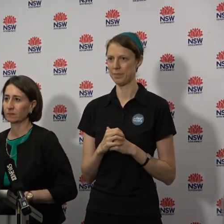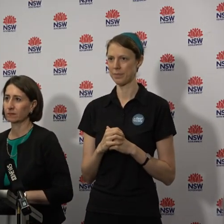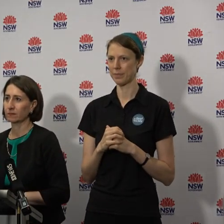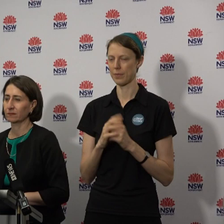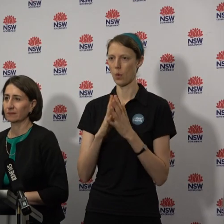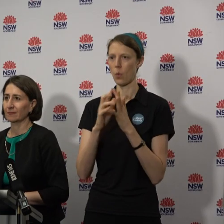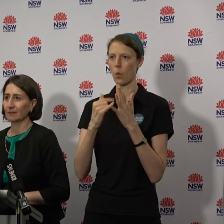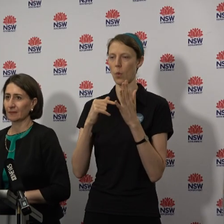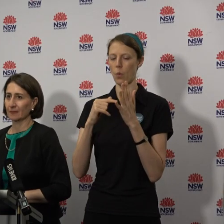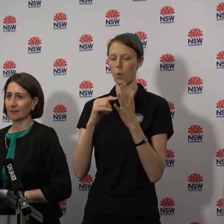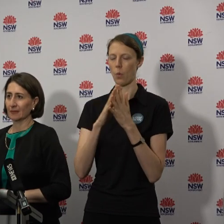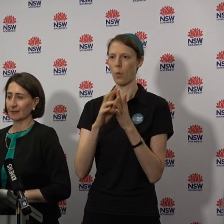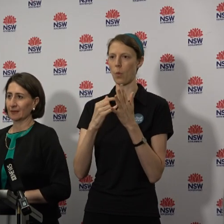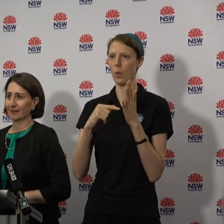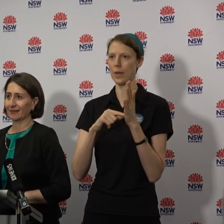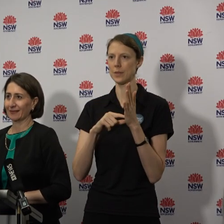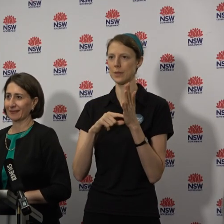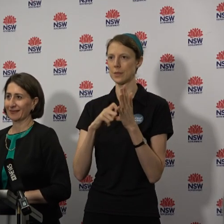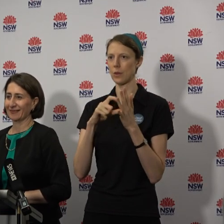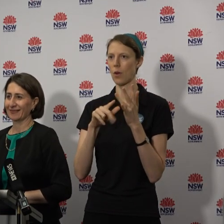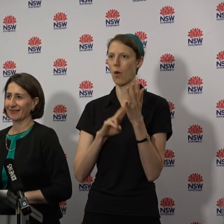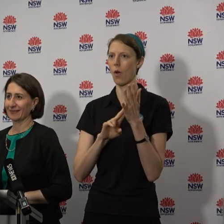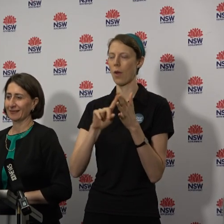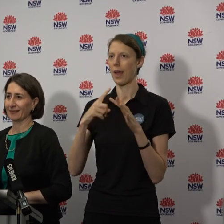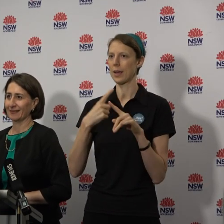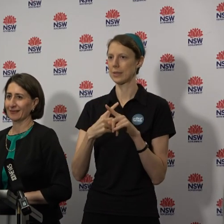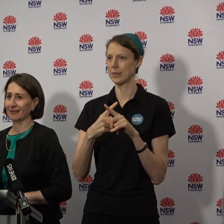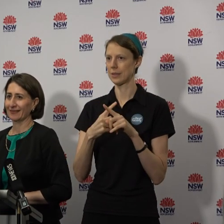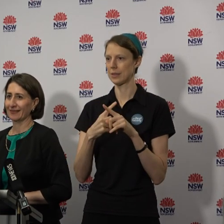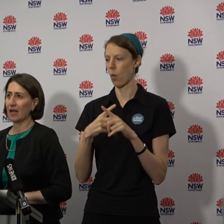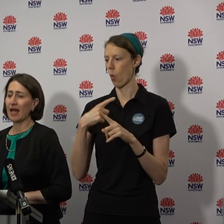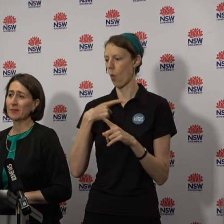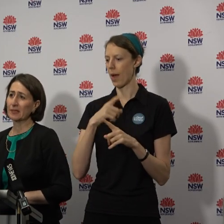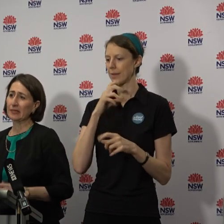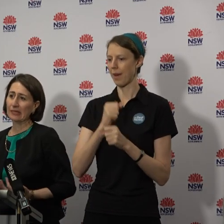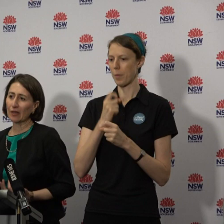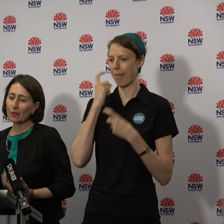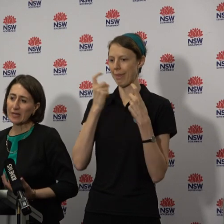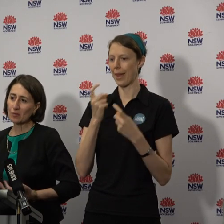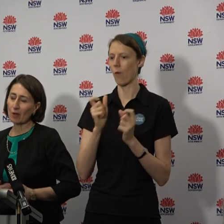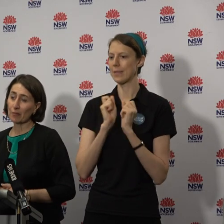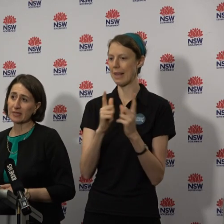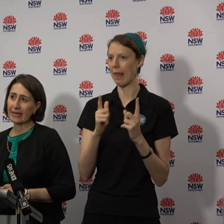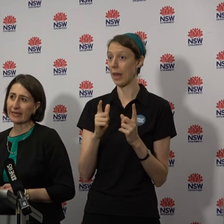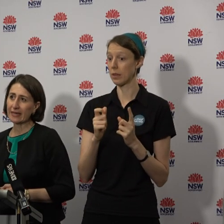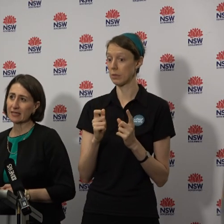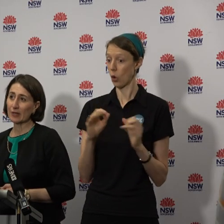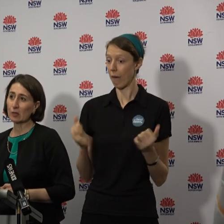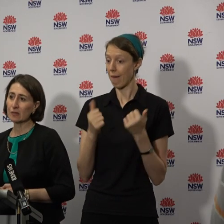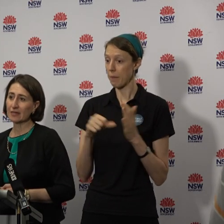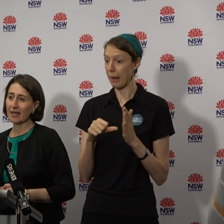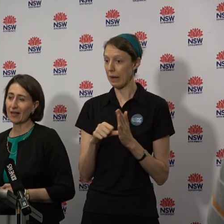thinking of selling? Why is the government thinking of selling? Are you short of cash? Absolutely not. The reason why we're proceeding